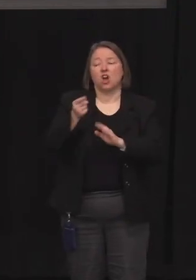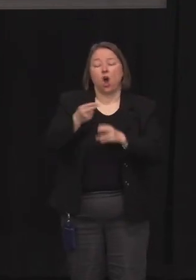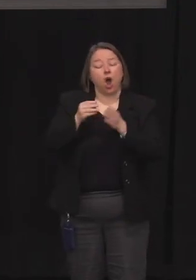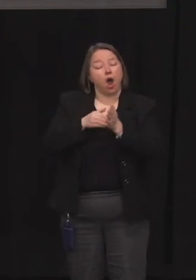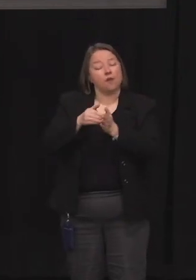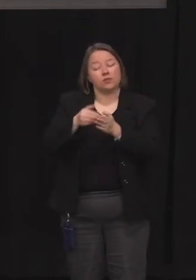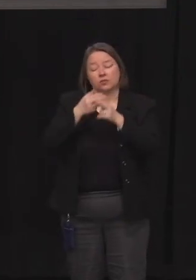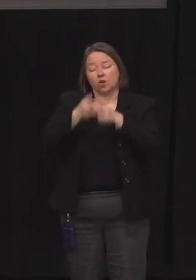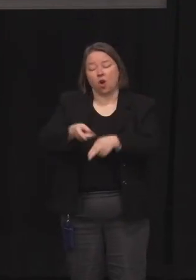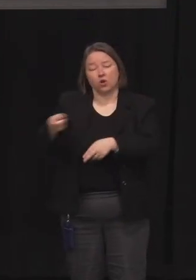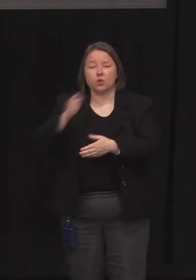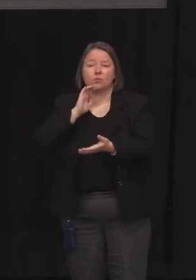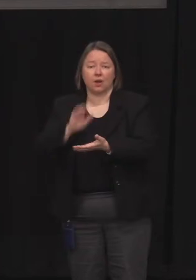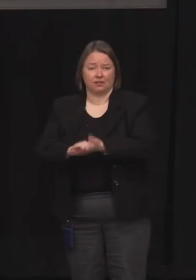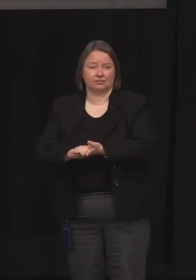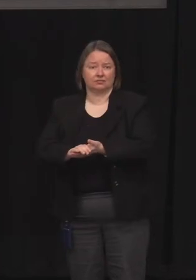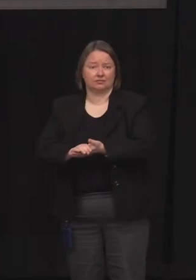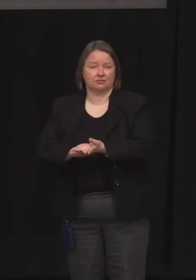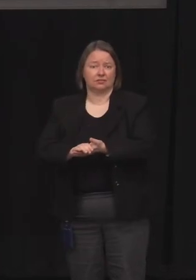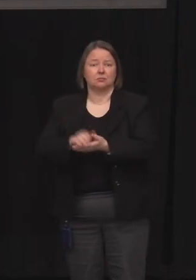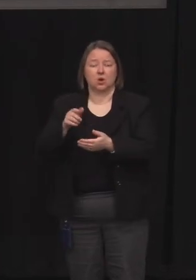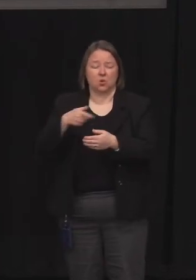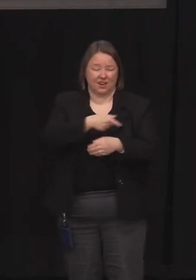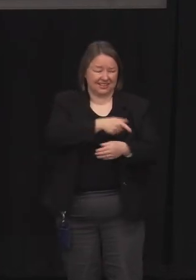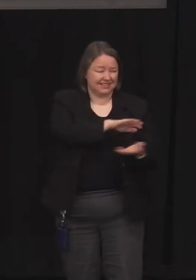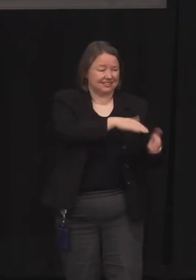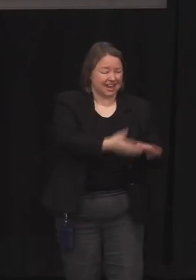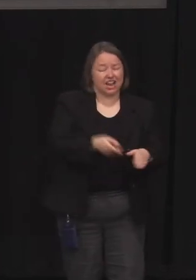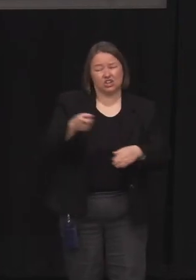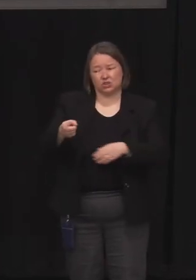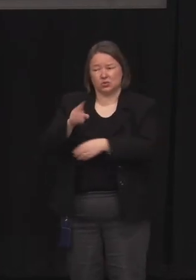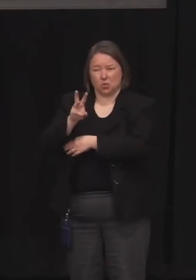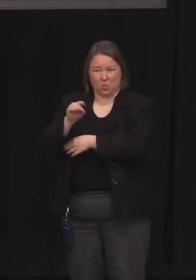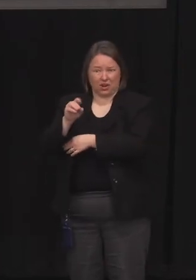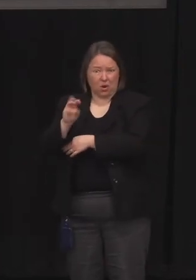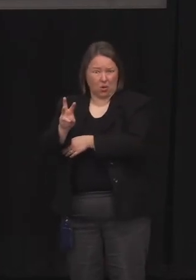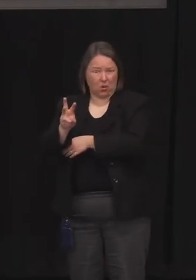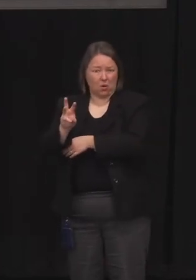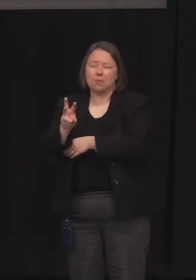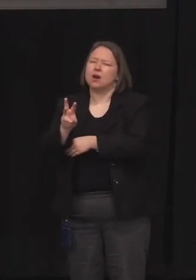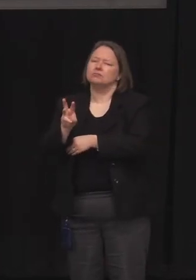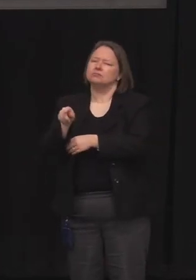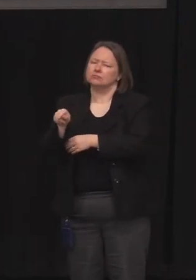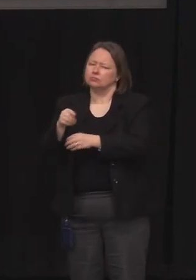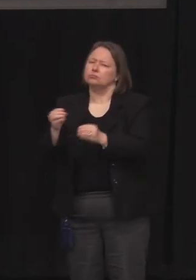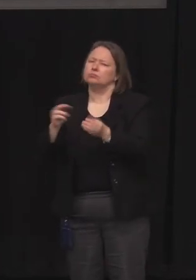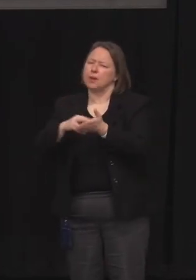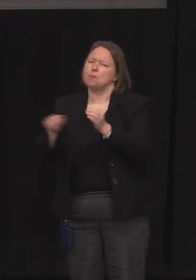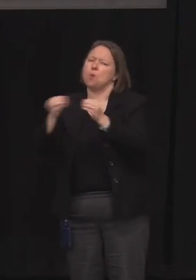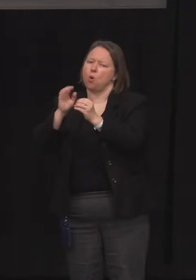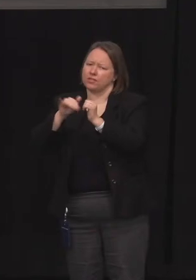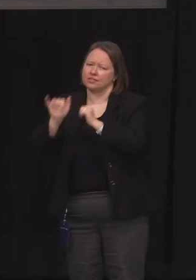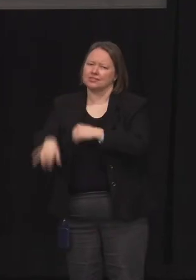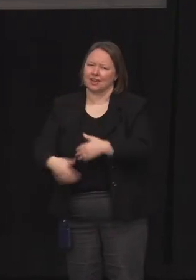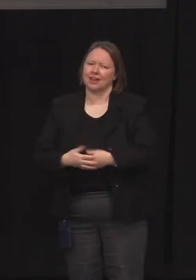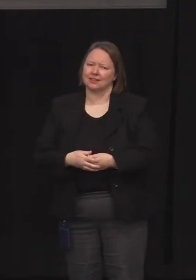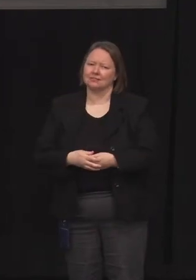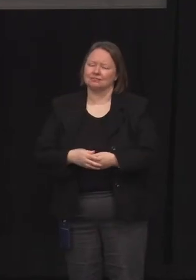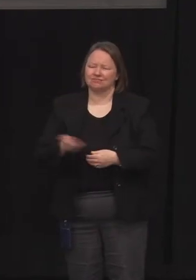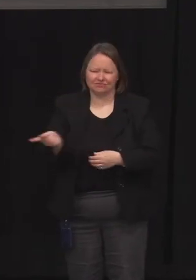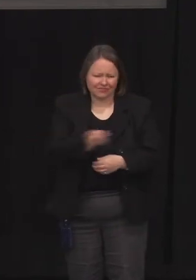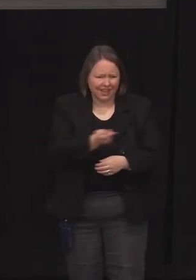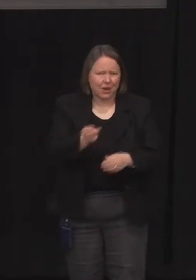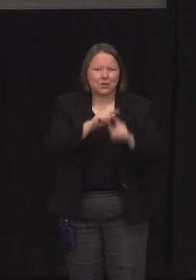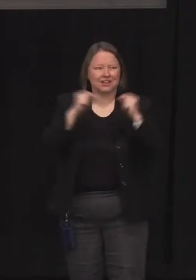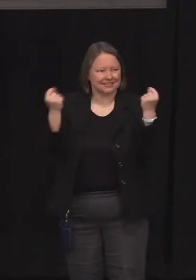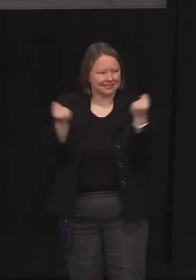wife, and after his death, as a widow. But she was more than that. They functioned as a